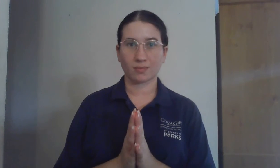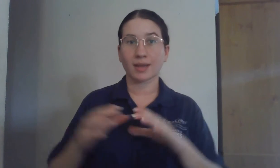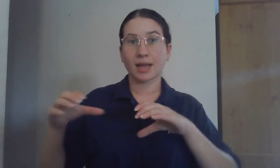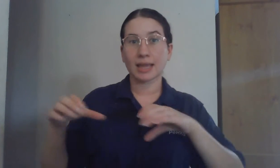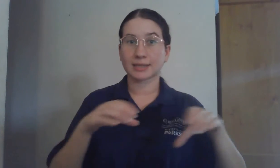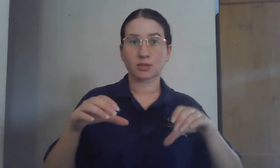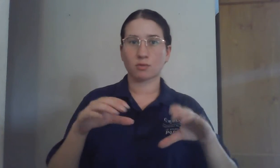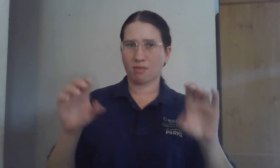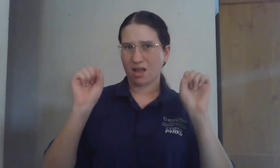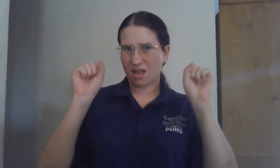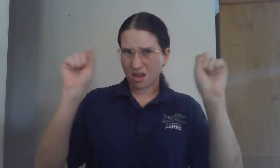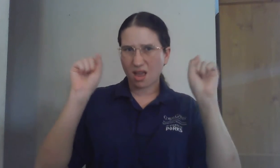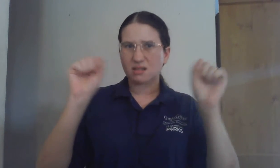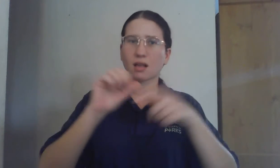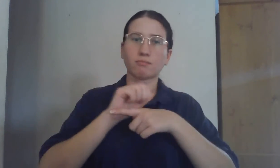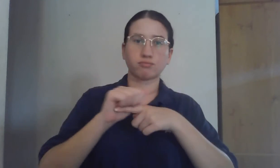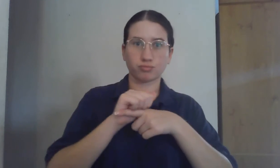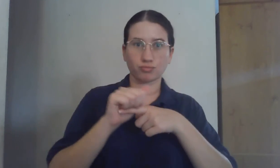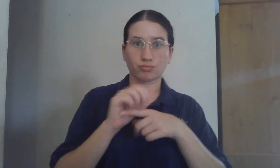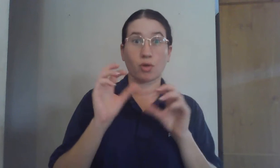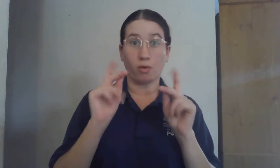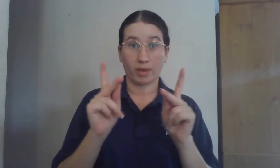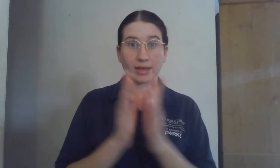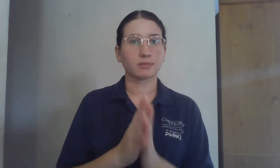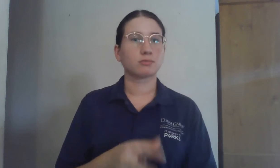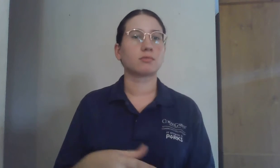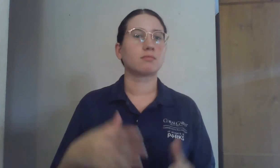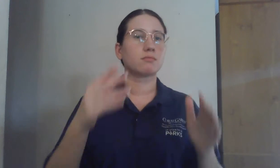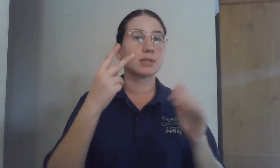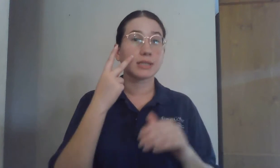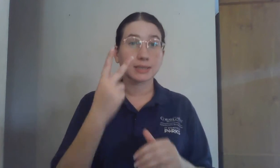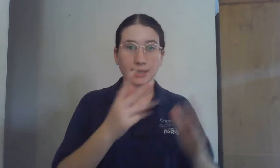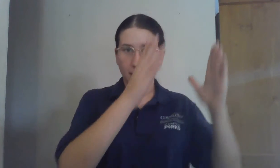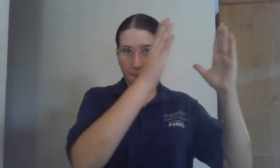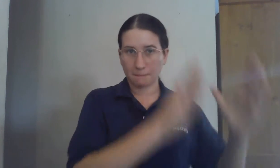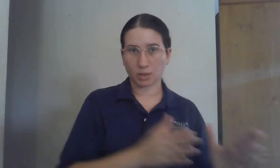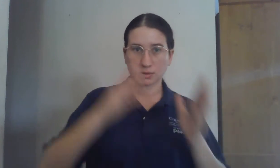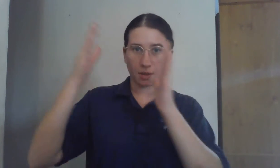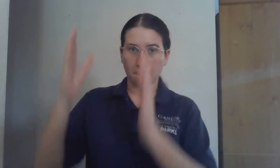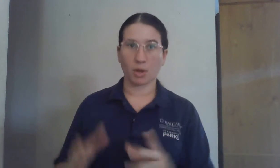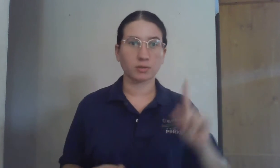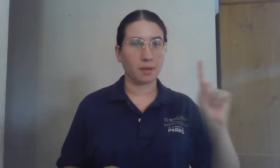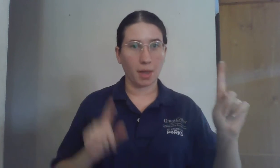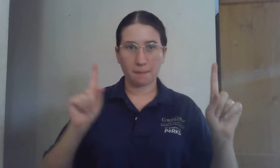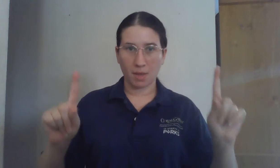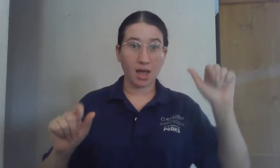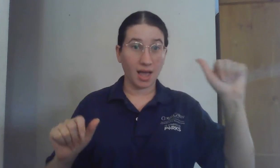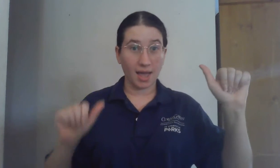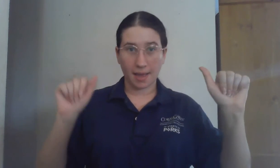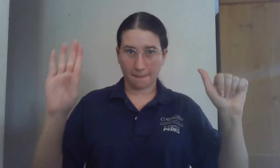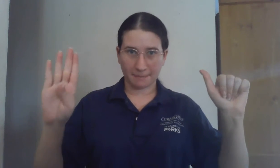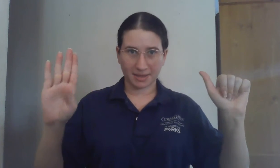let's do an exercise. Very soon here you will see a person A and a person B on this screen, and you can observe 3 things about them. And